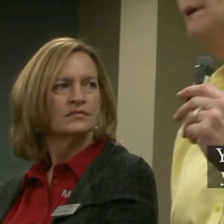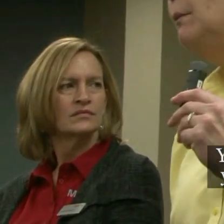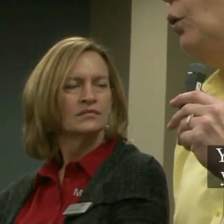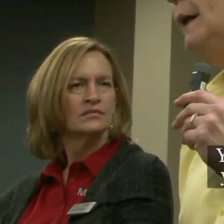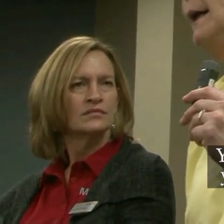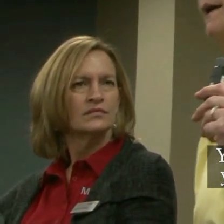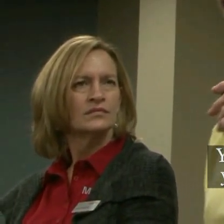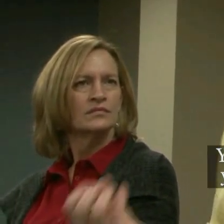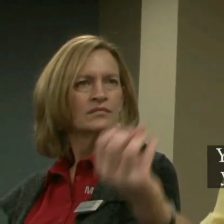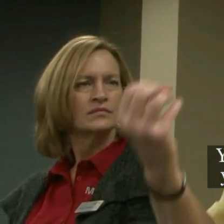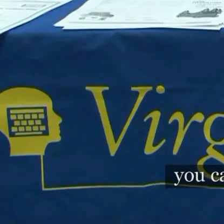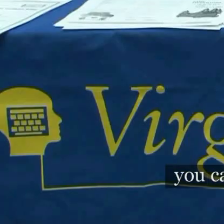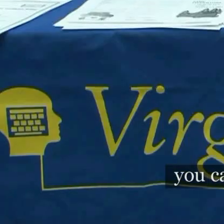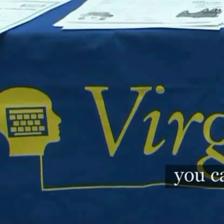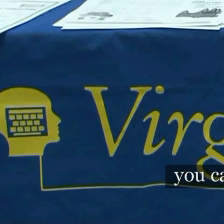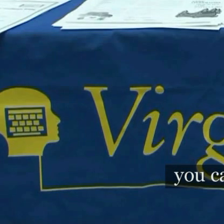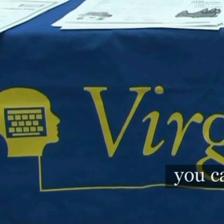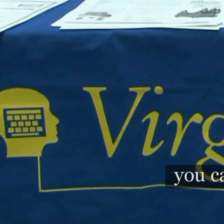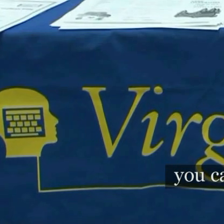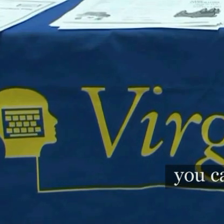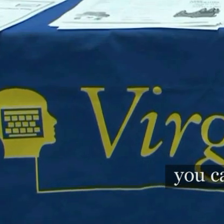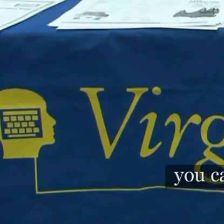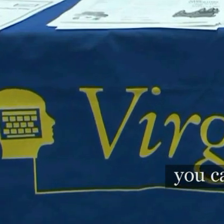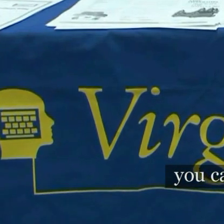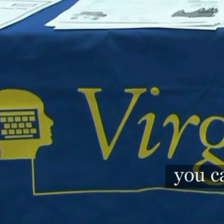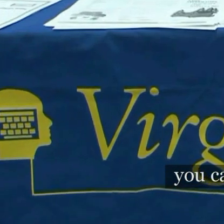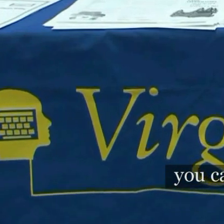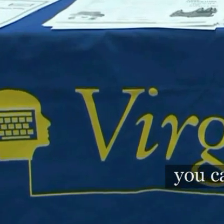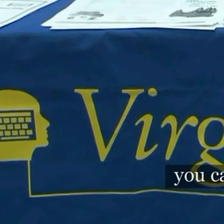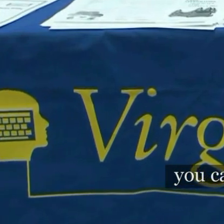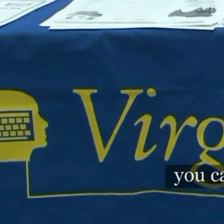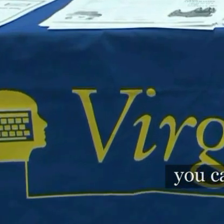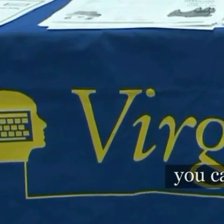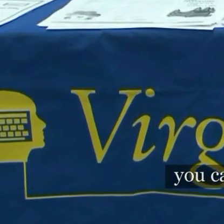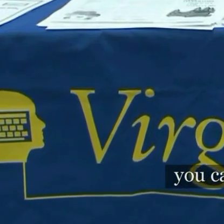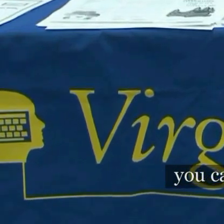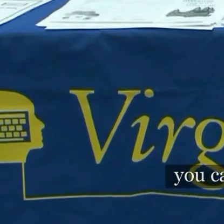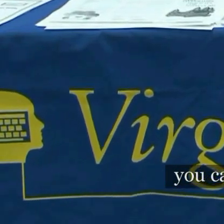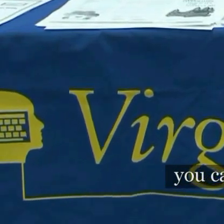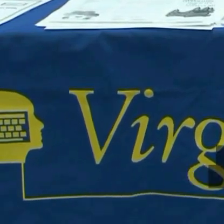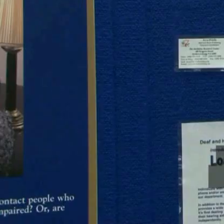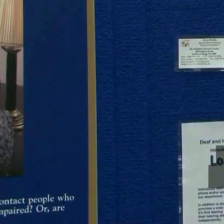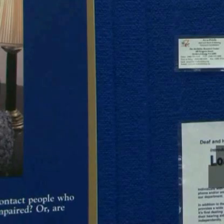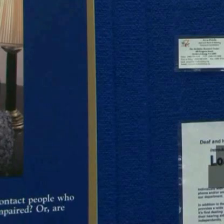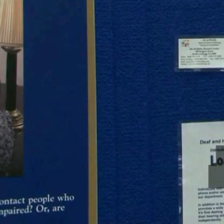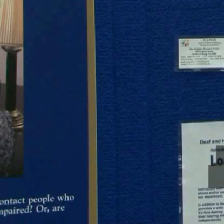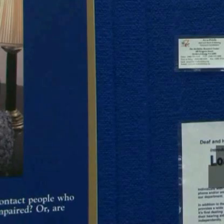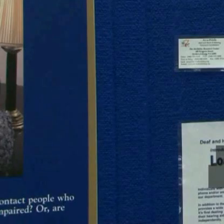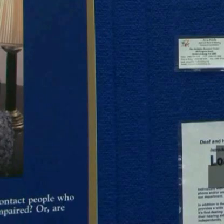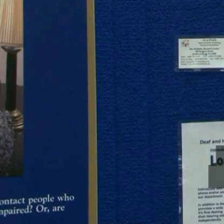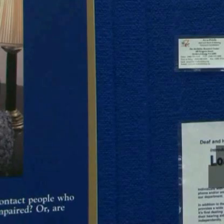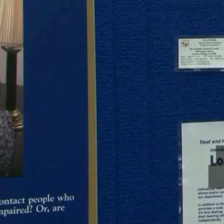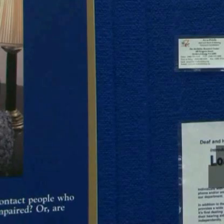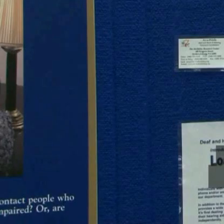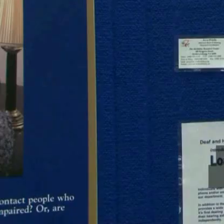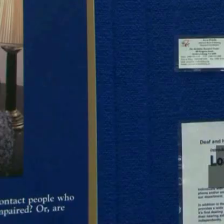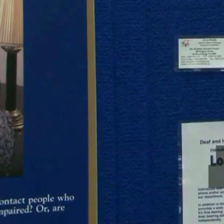up in the morning. You can also get a phone to make use of. So come and visit our table. Use the Virginia